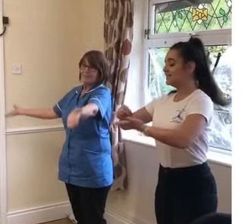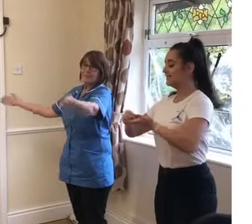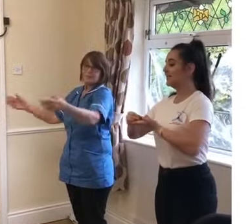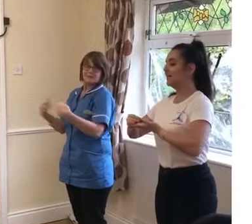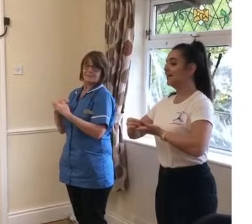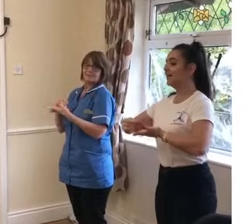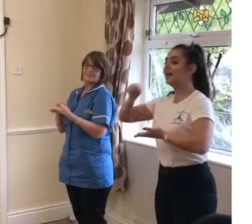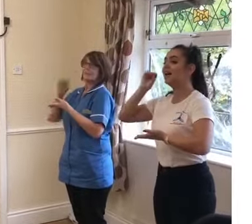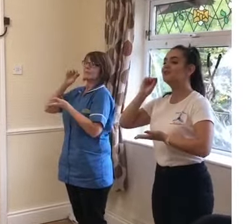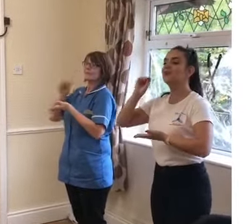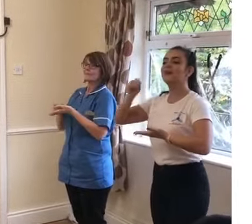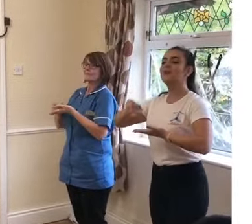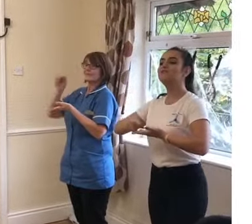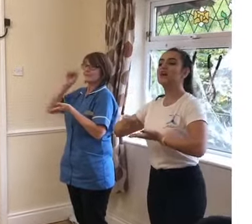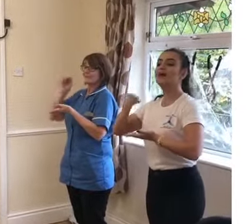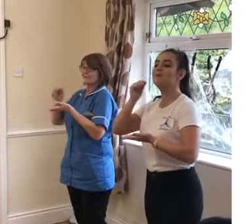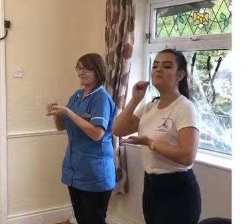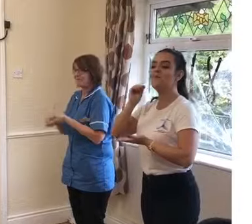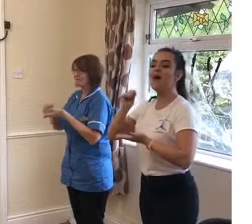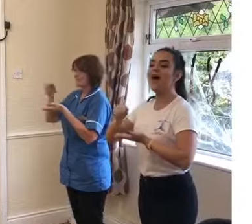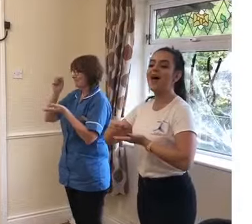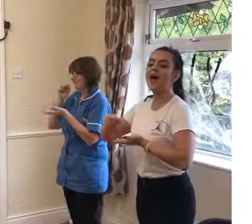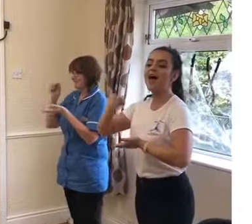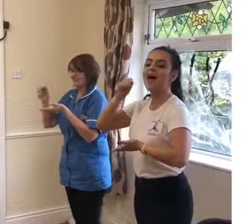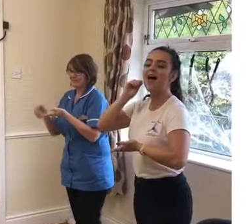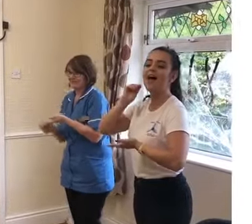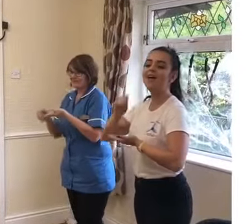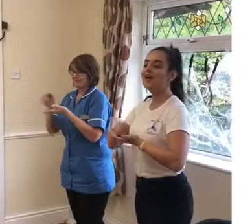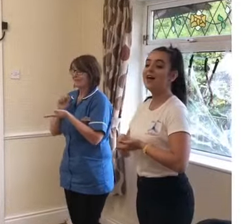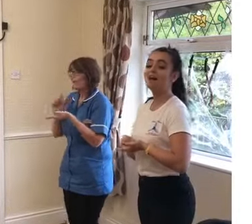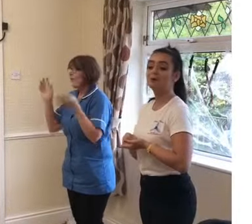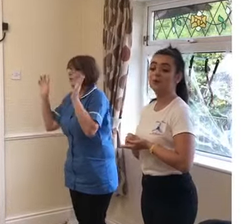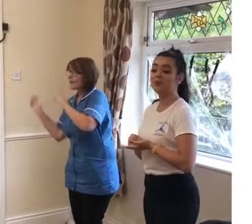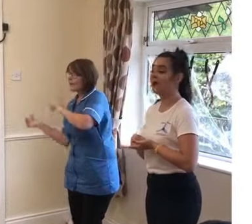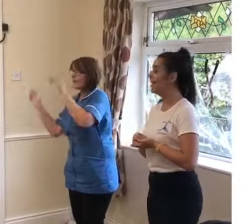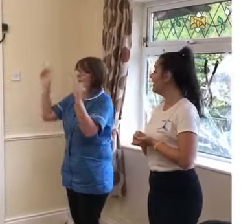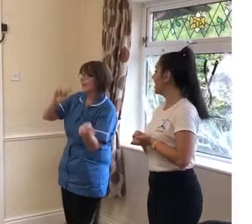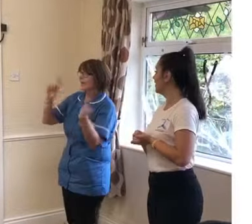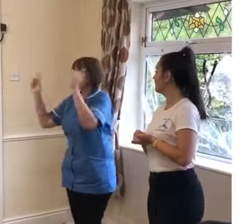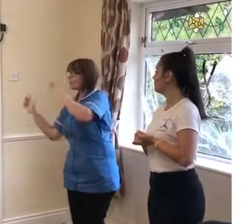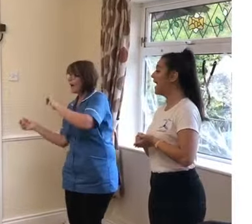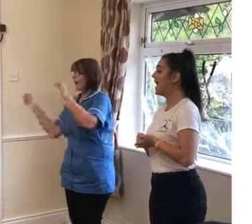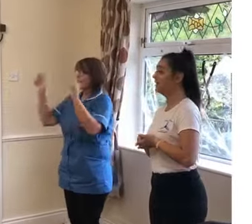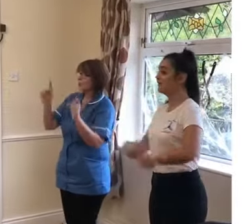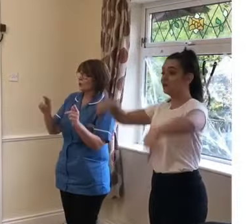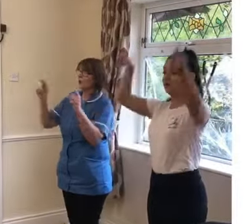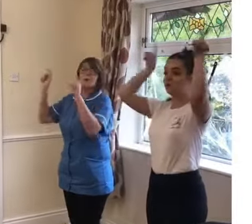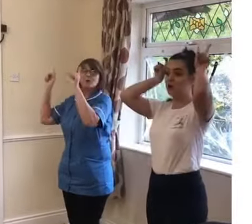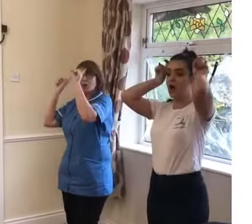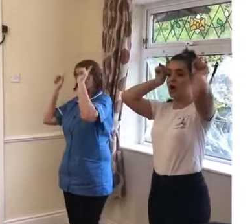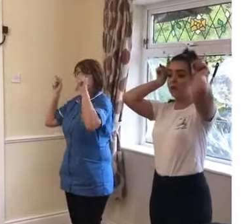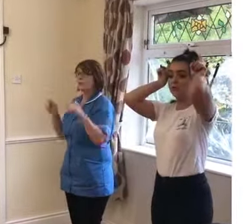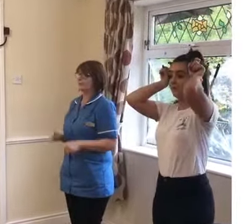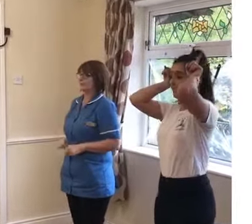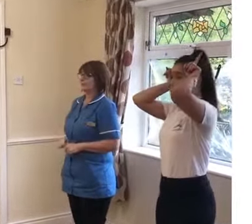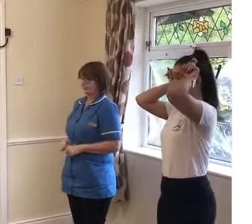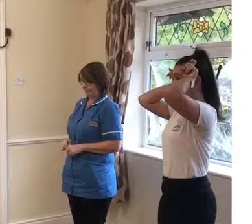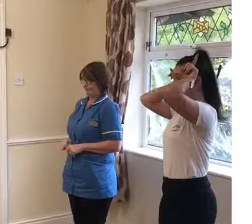Tea, a drink with jam and bread. That will bring us back to Doe.